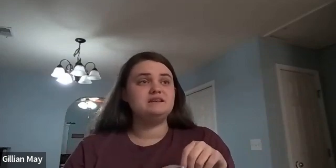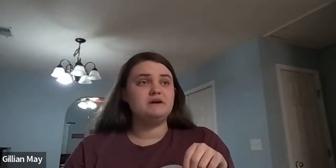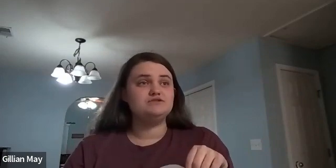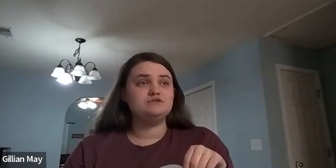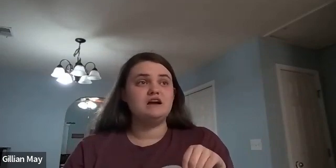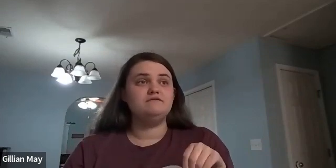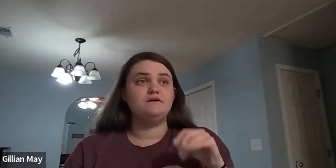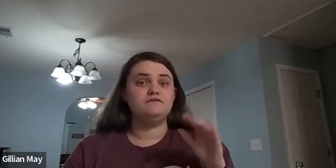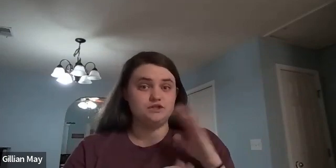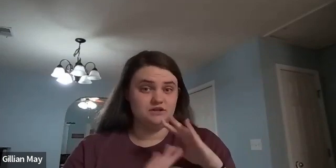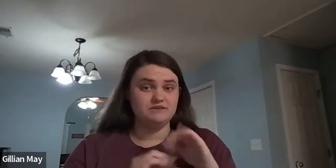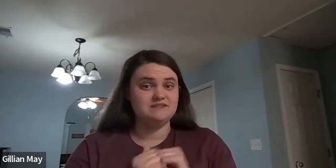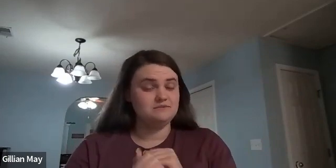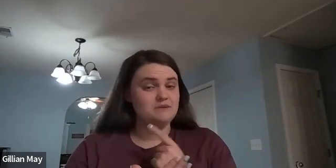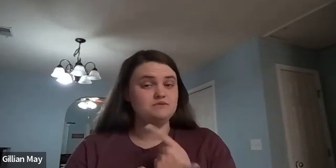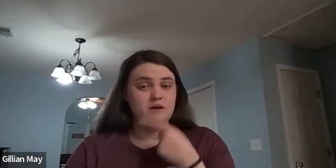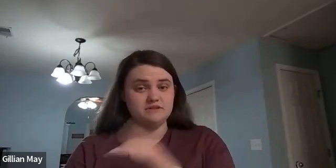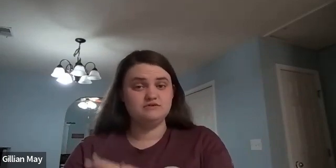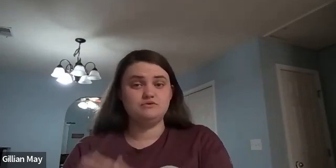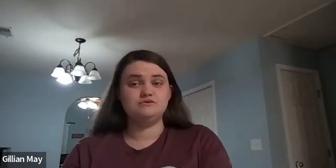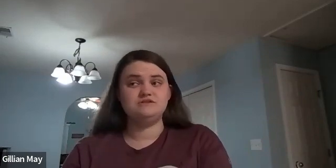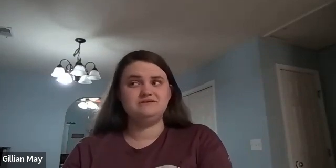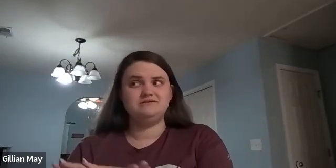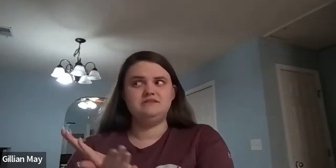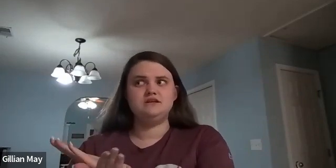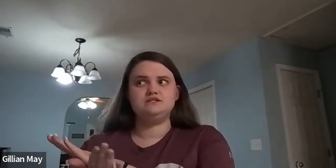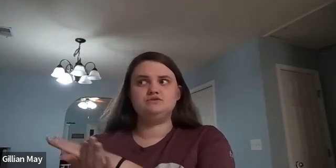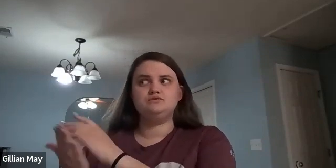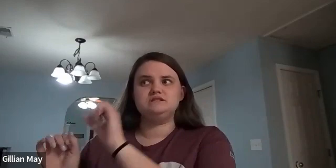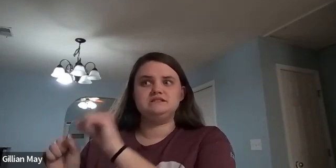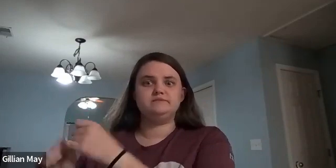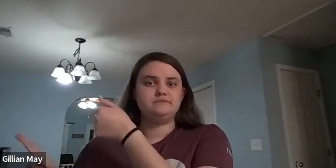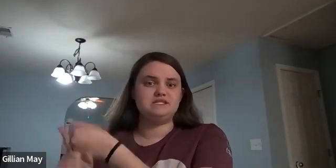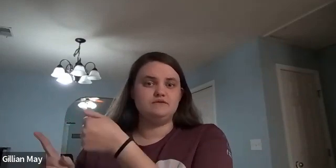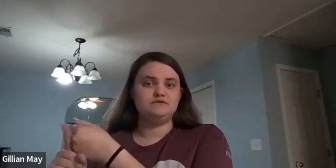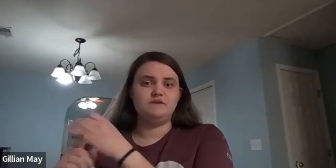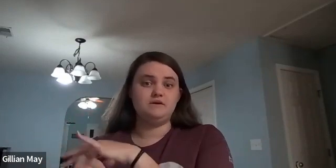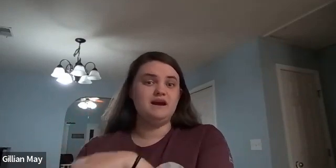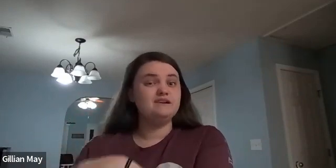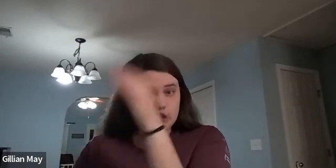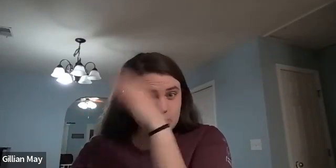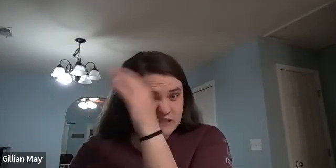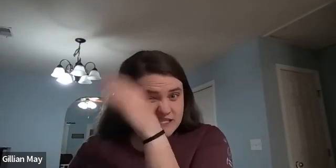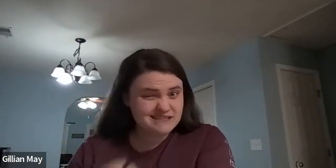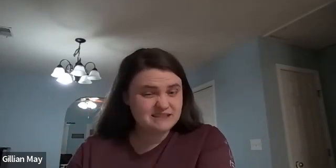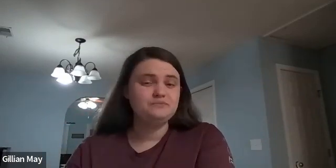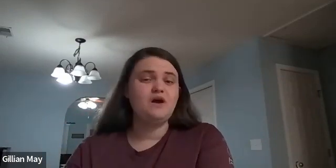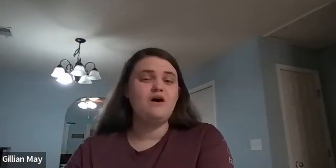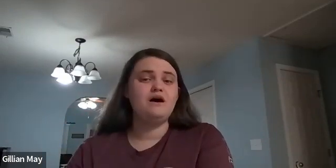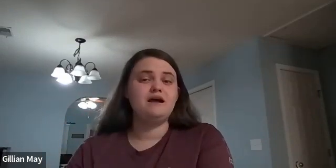that my school is kind of very frustrated with is sometimes with public schools, the school system themselves are very kind of clueless